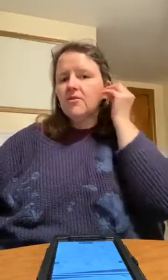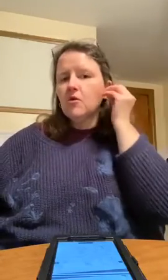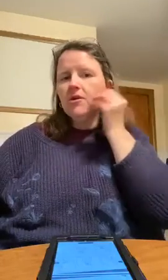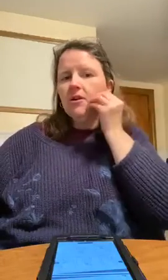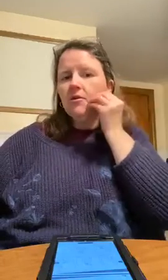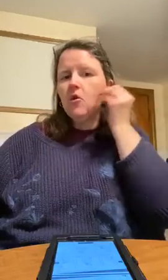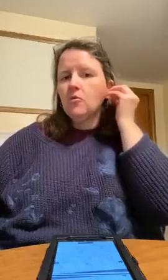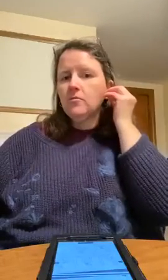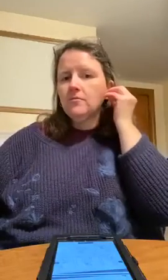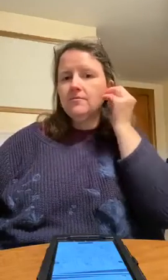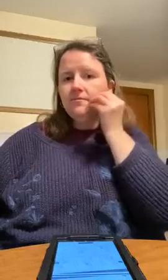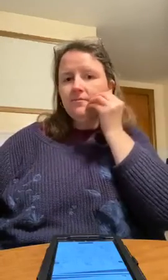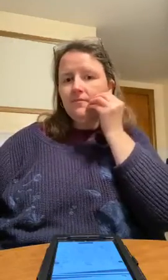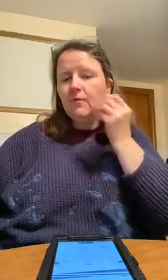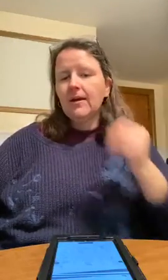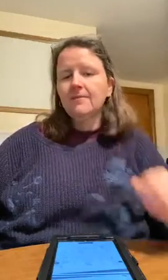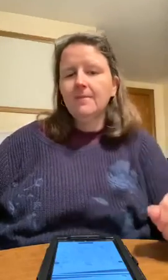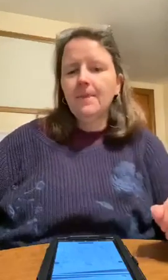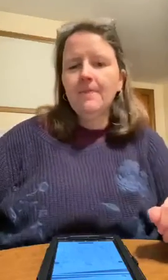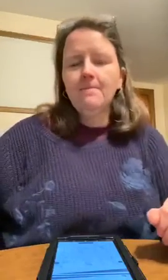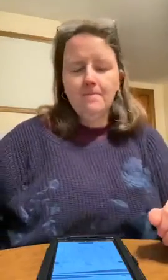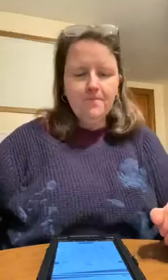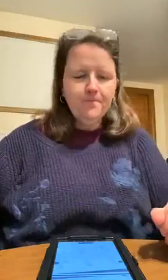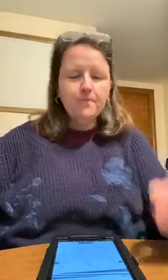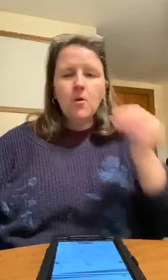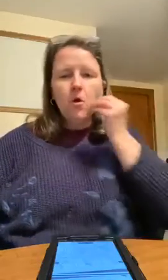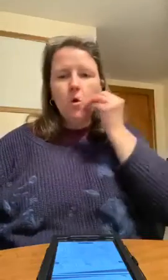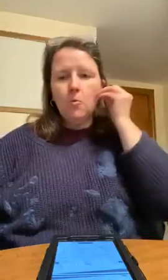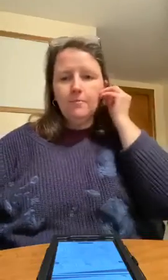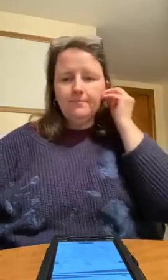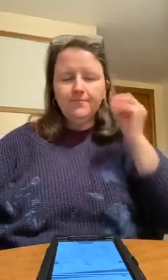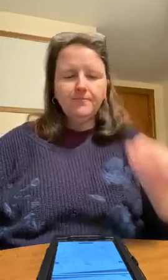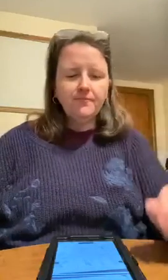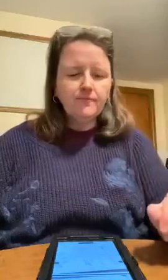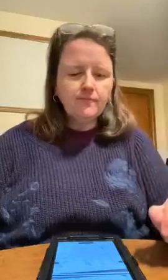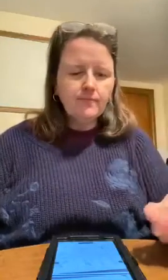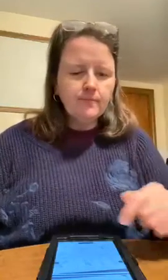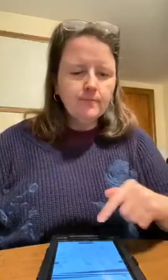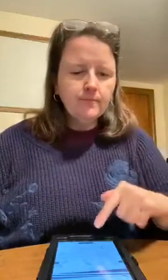shortcut. Home. Okay? Home.